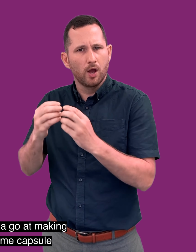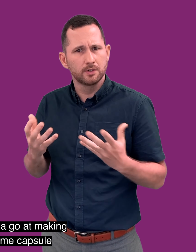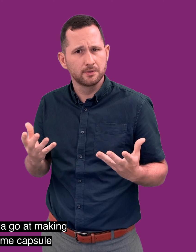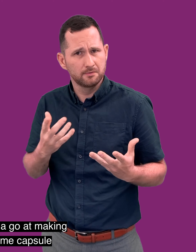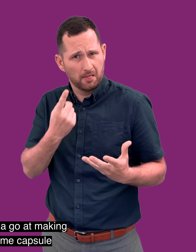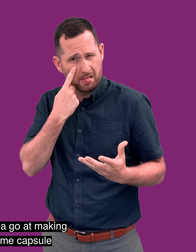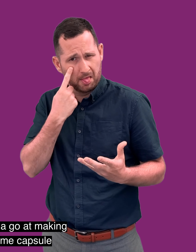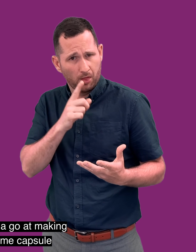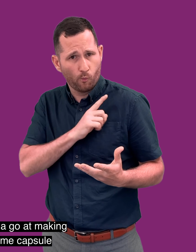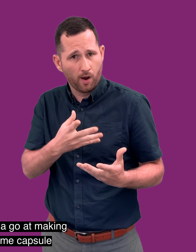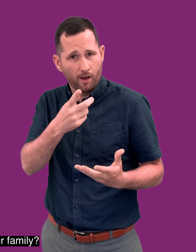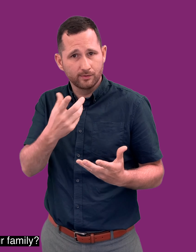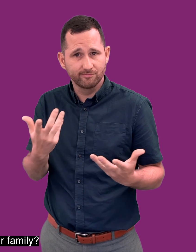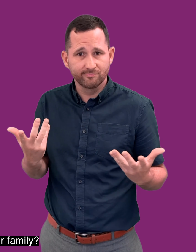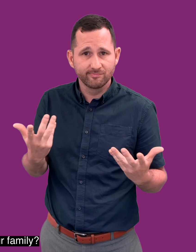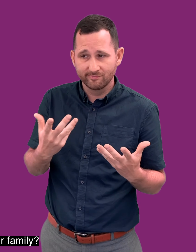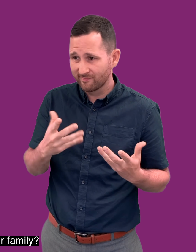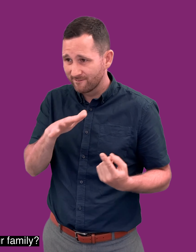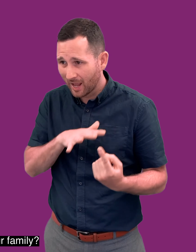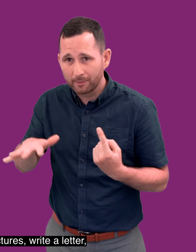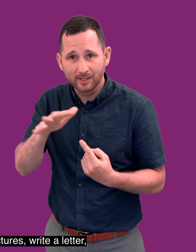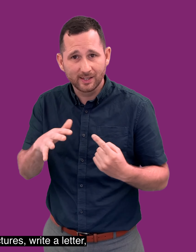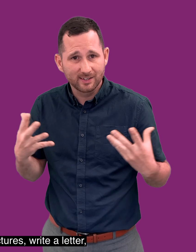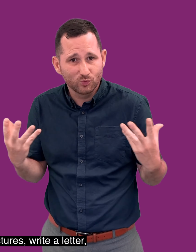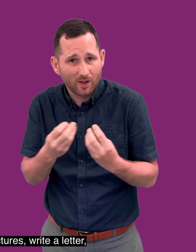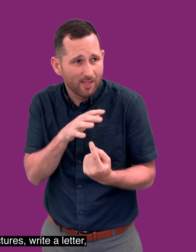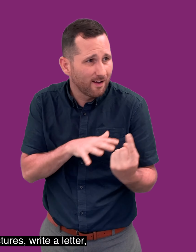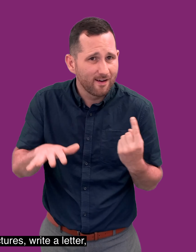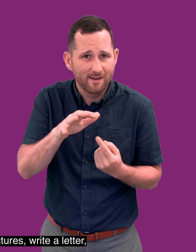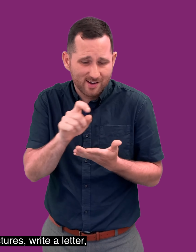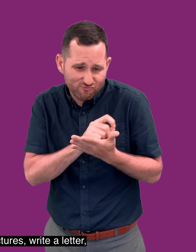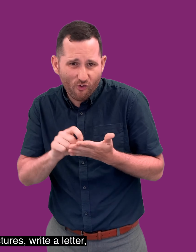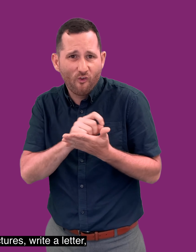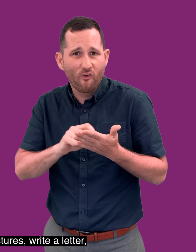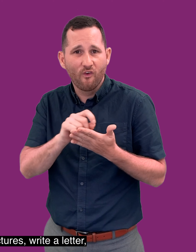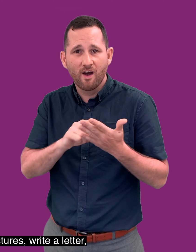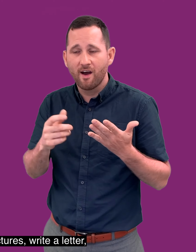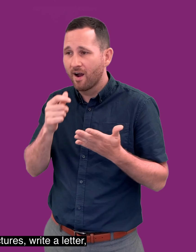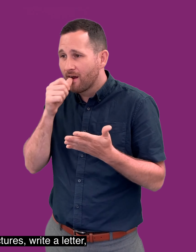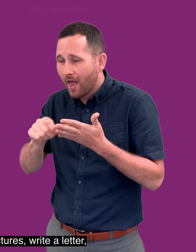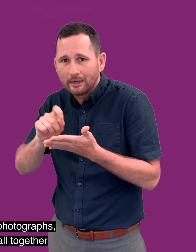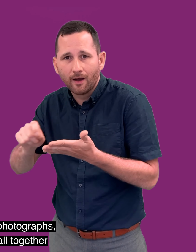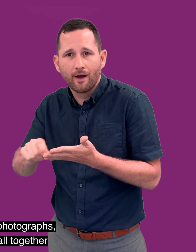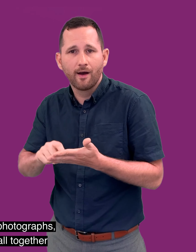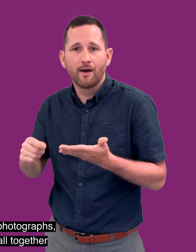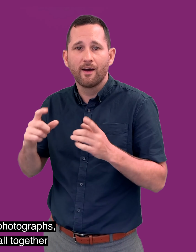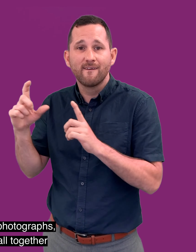time capsule with your family? You could draw pictures, write a letter, take some